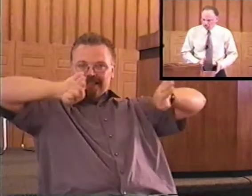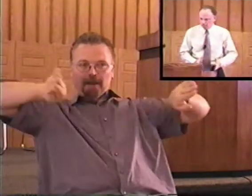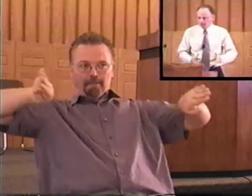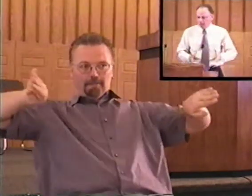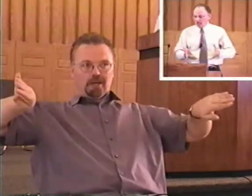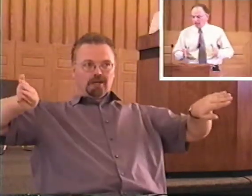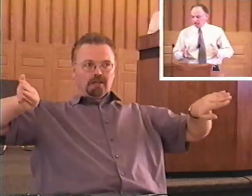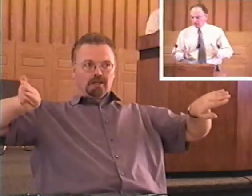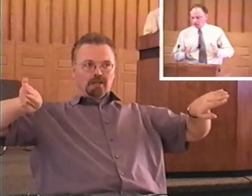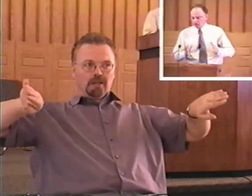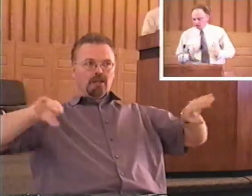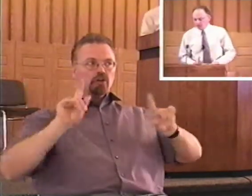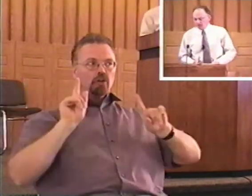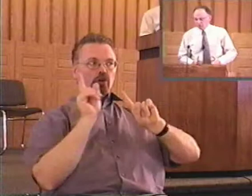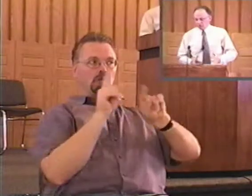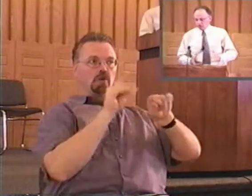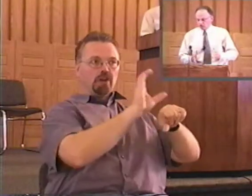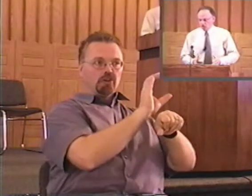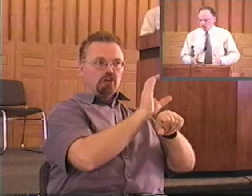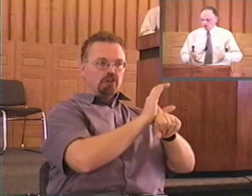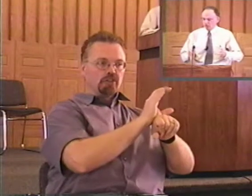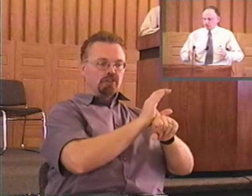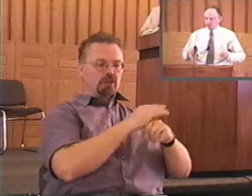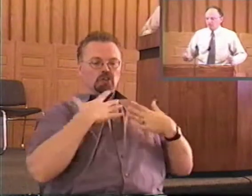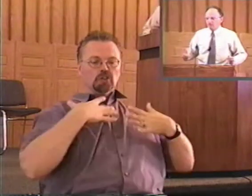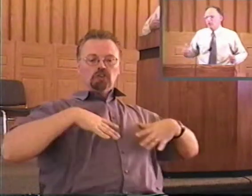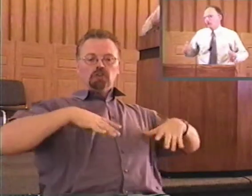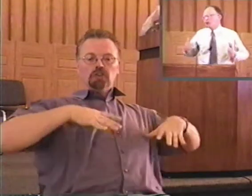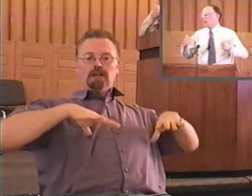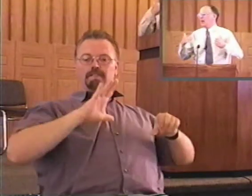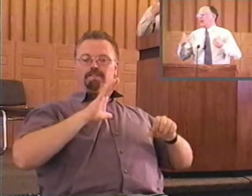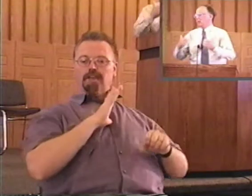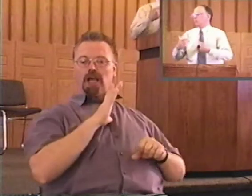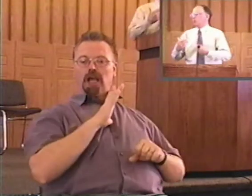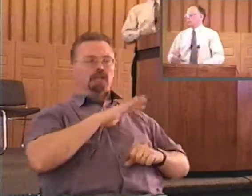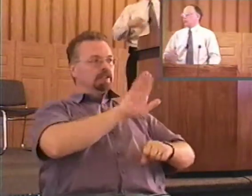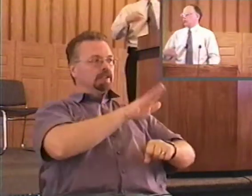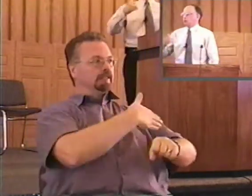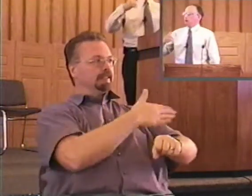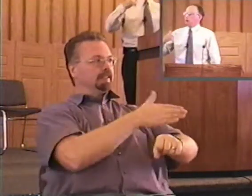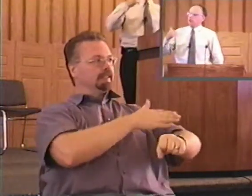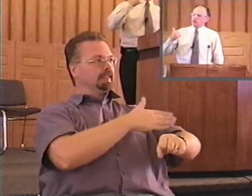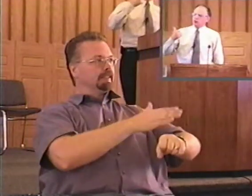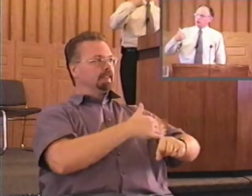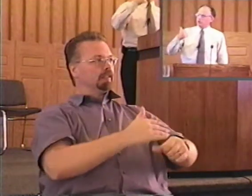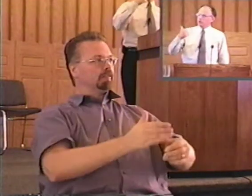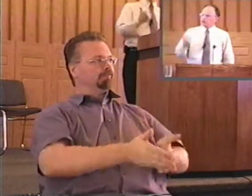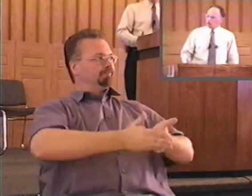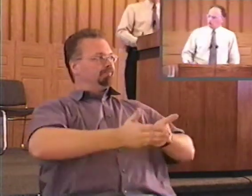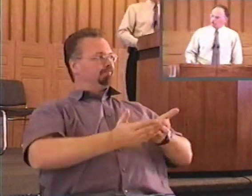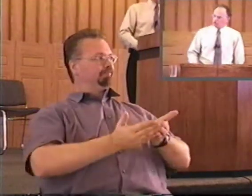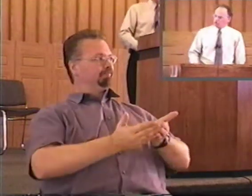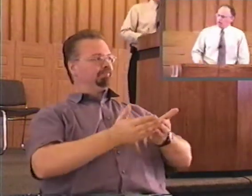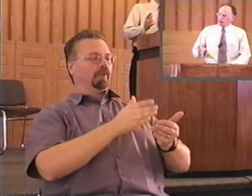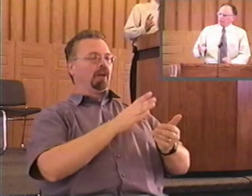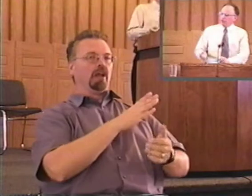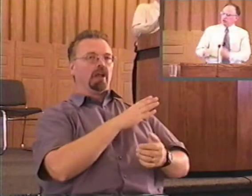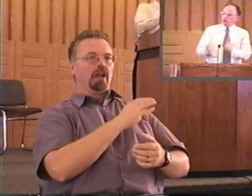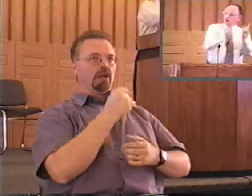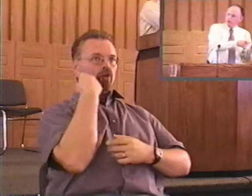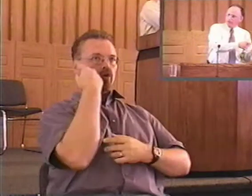look sharp and you sing the songs and you're highly respectable because you're in the